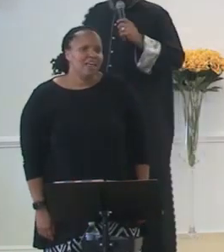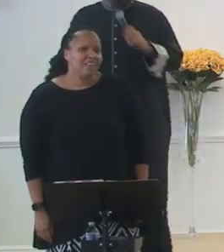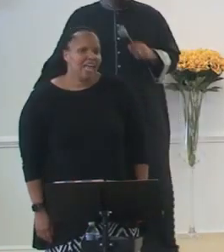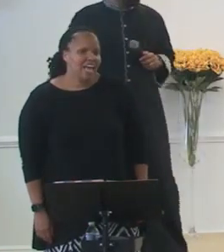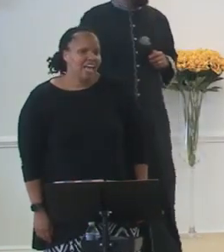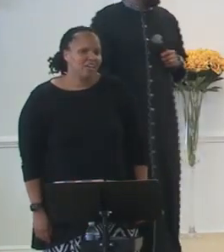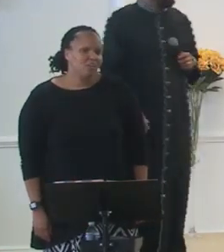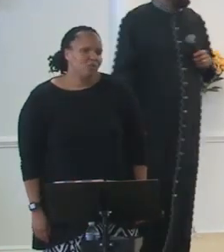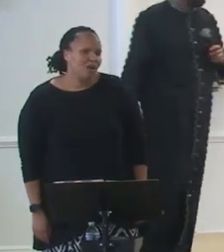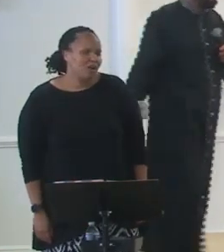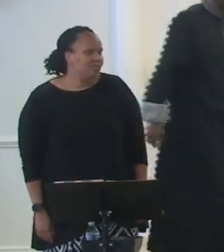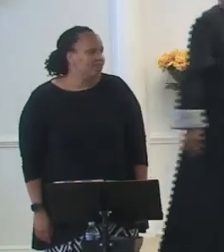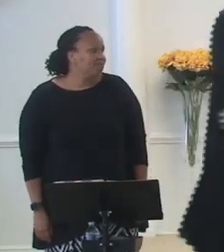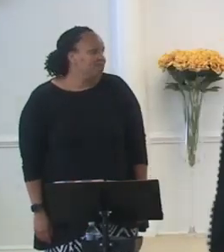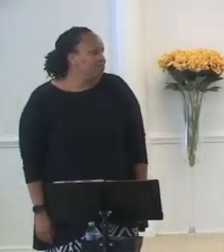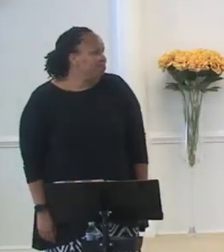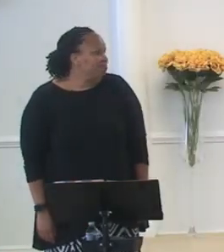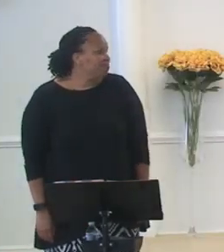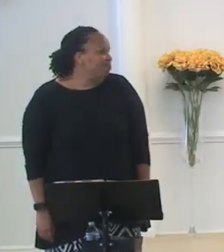Okay.